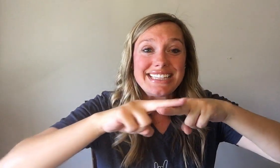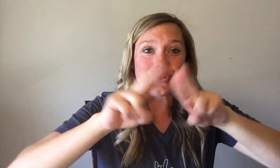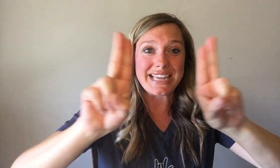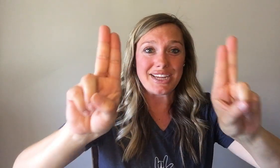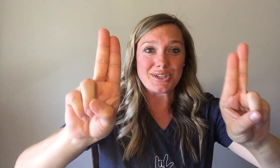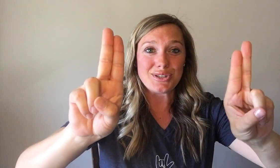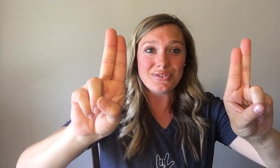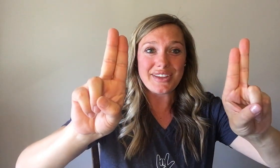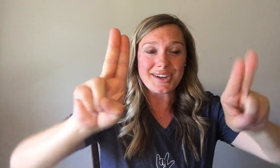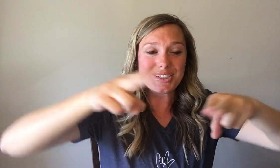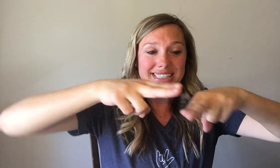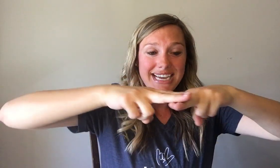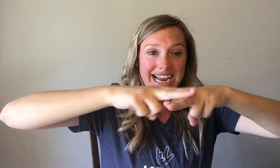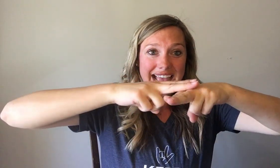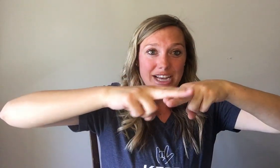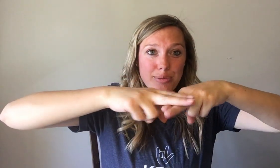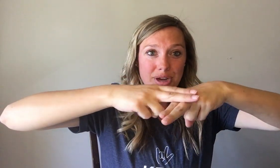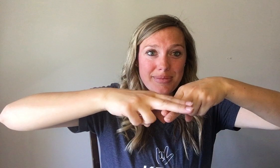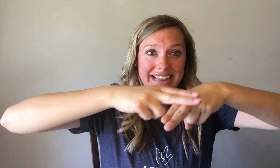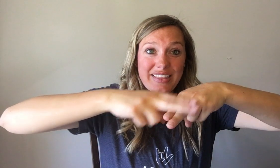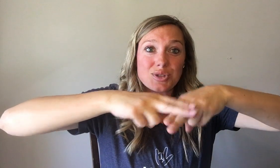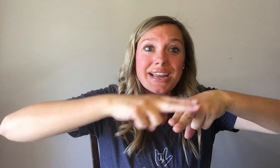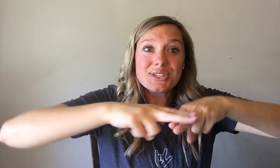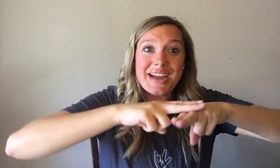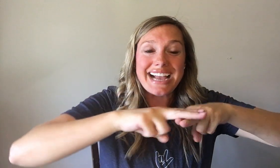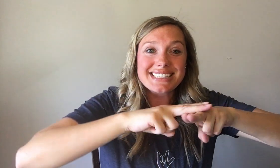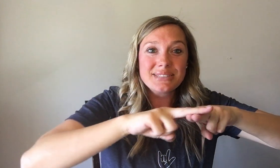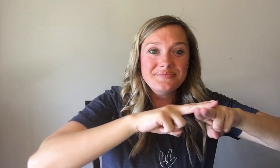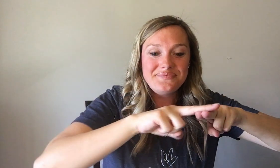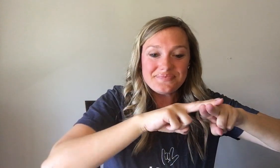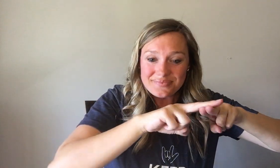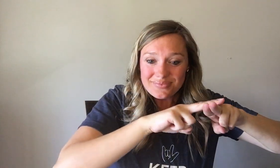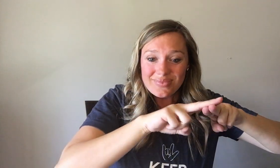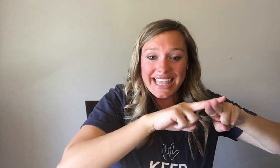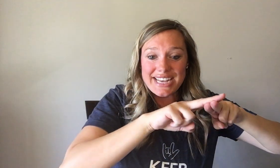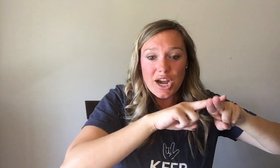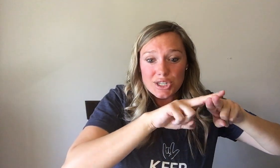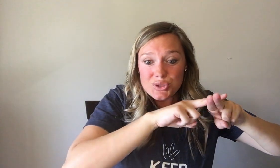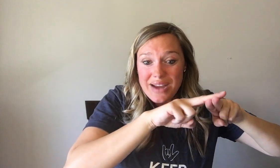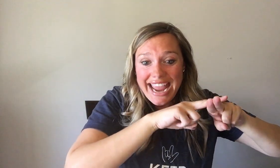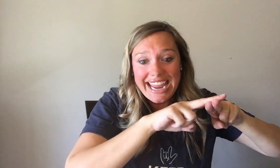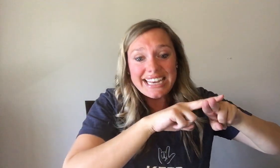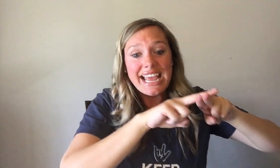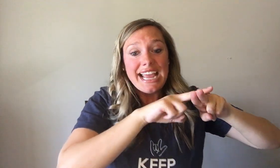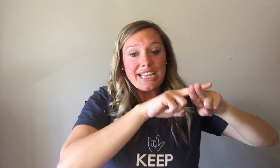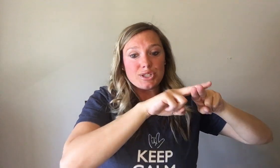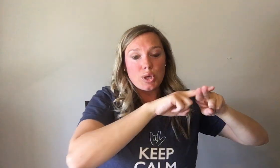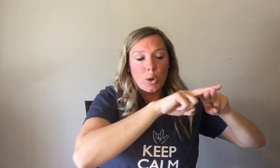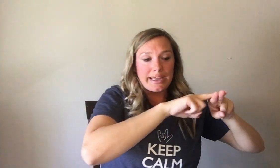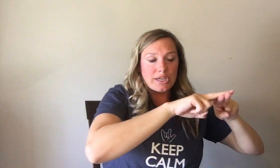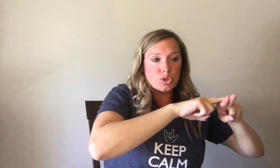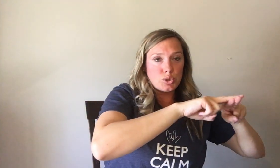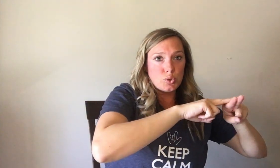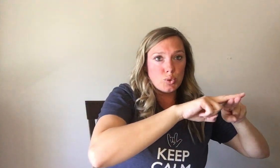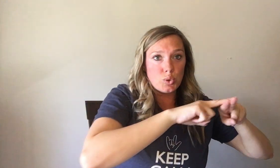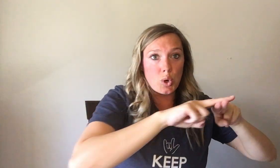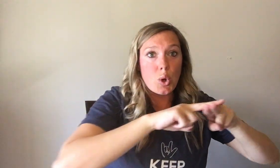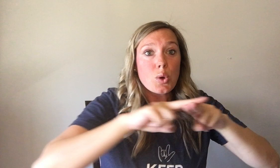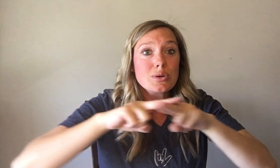You take your two fingers and you put them like the train tracks. And our train is going to go